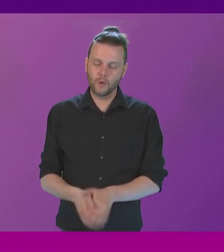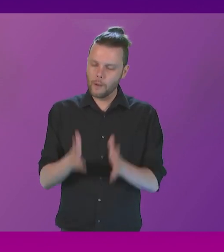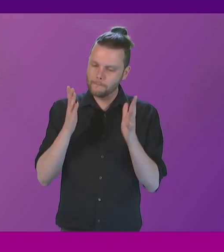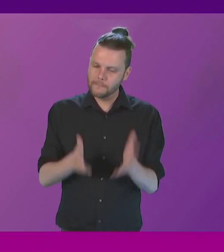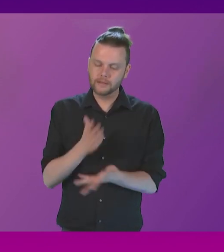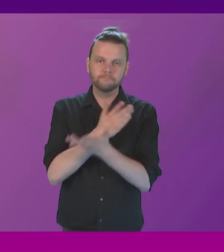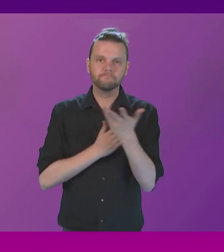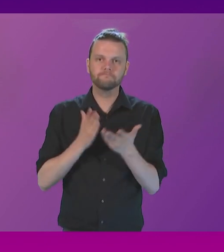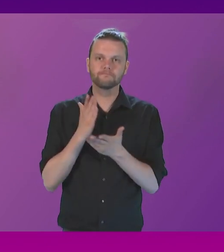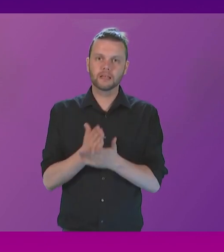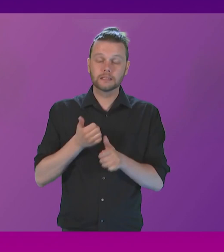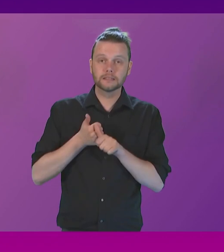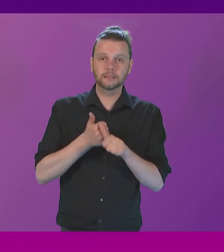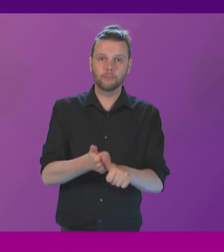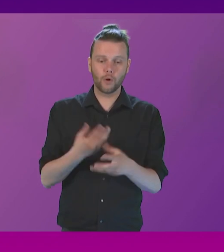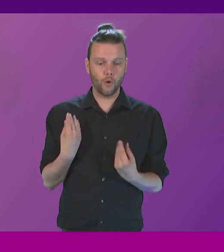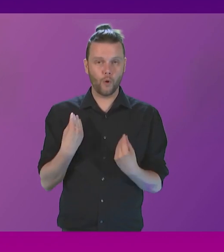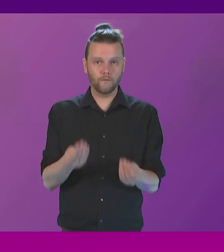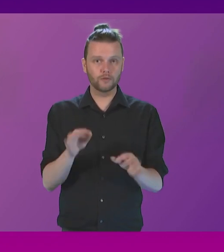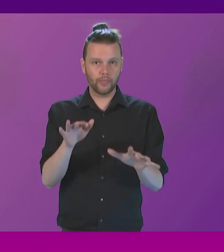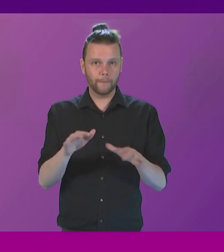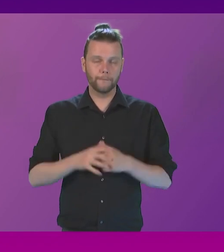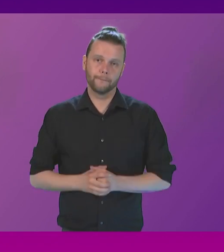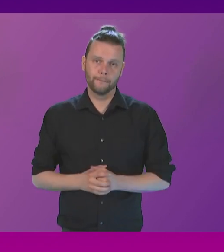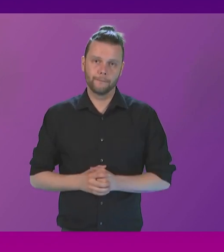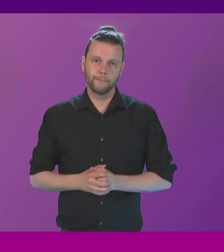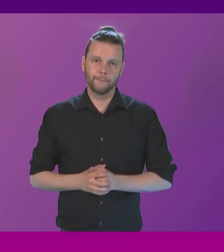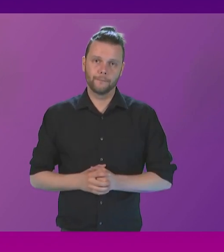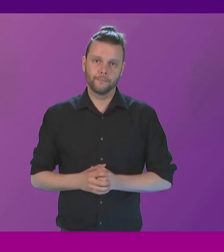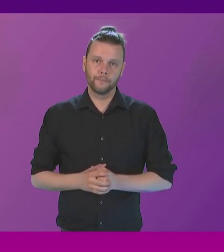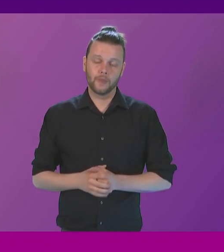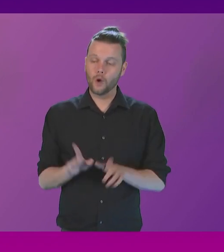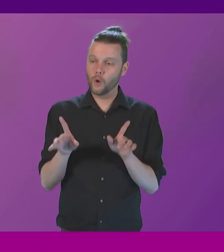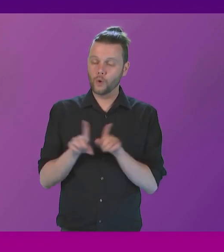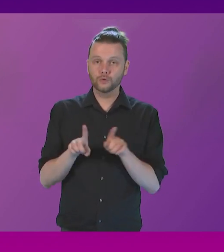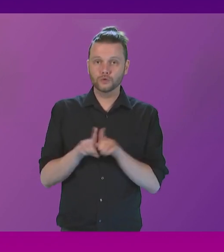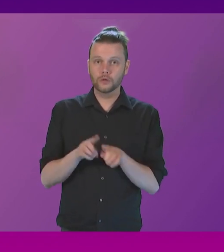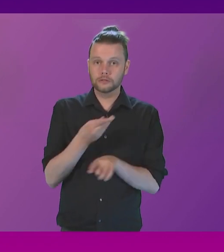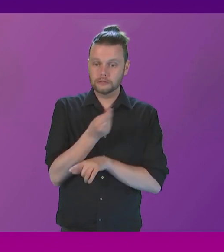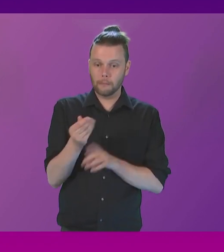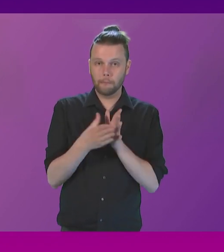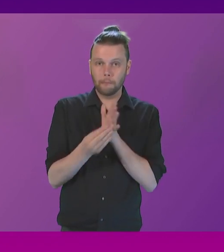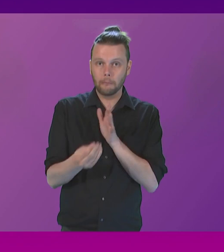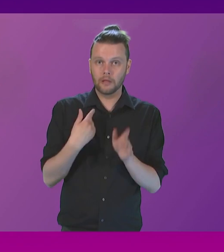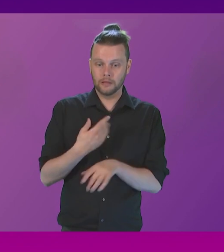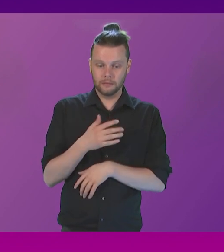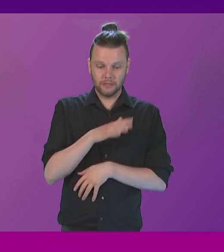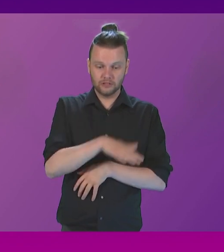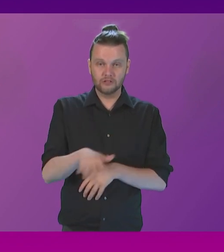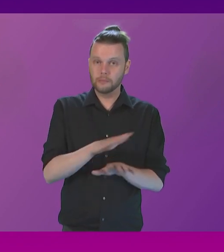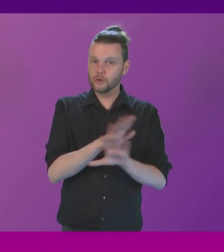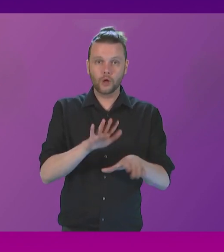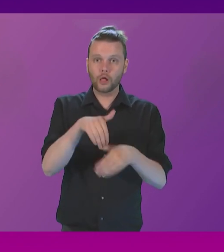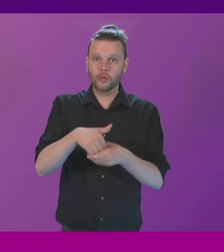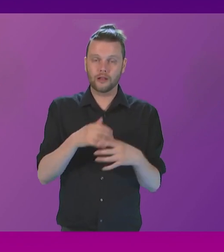ensure that support is offered to them. There will also be cases of children who were not included